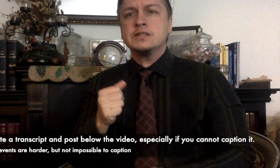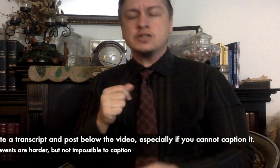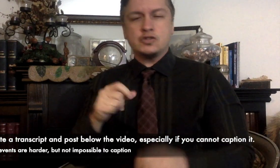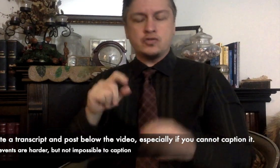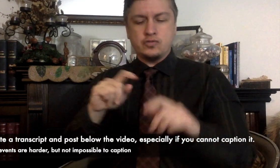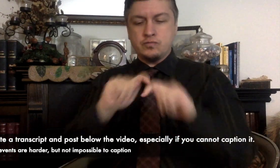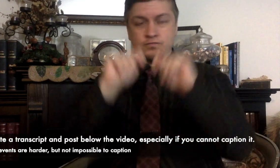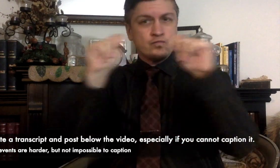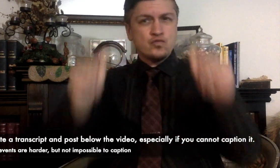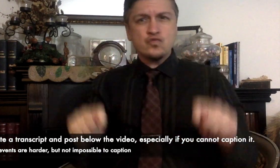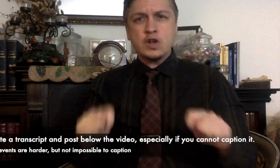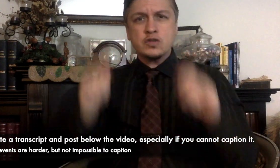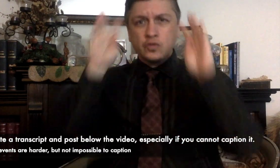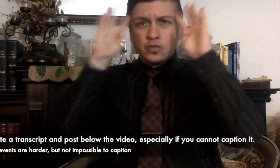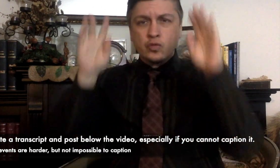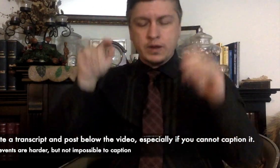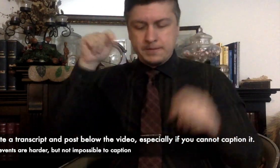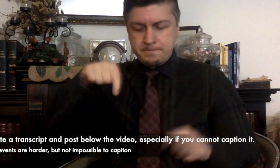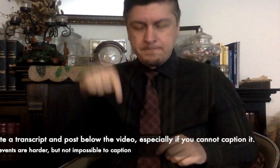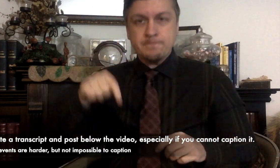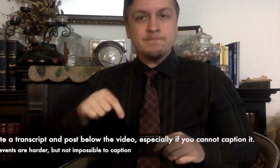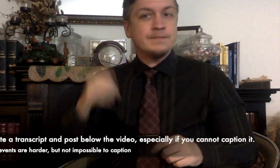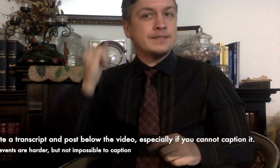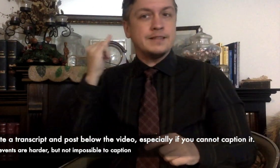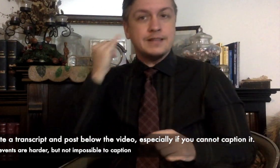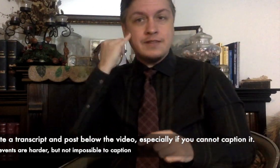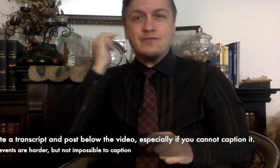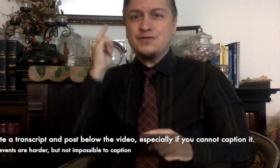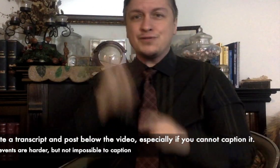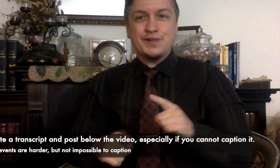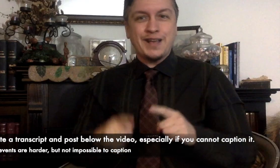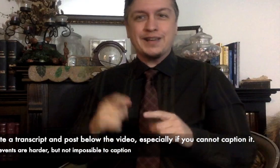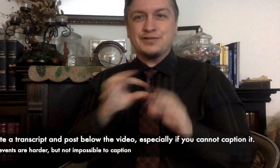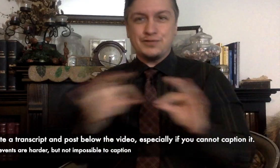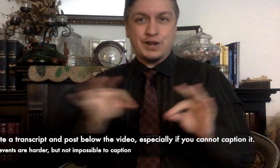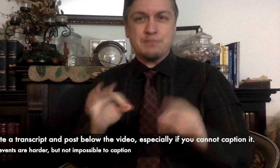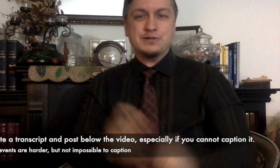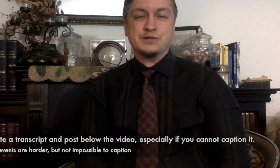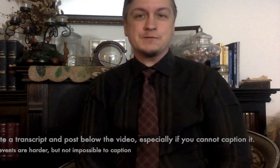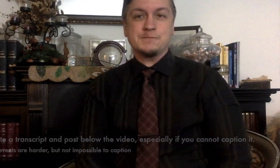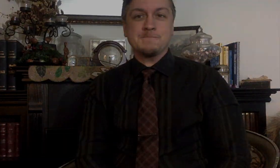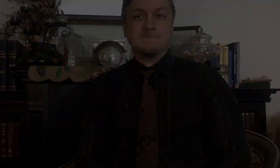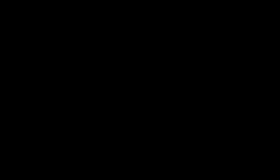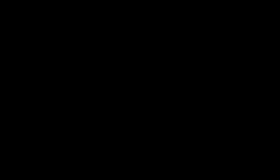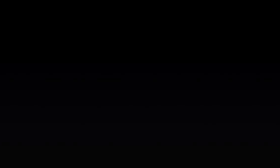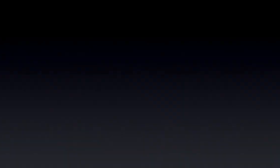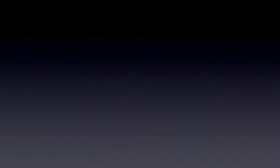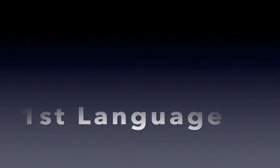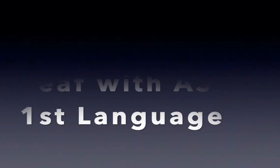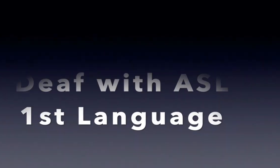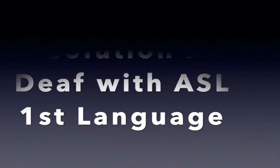Create a transcript and put it down below the video, especially if you cannot caption it.